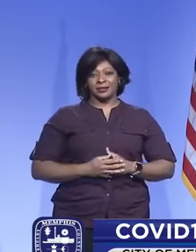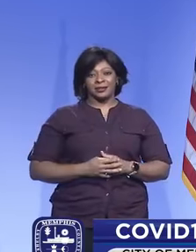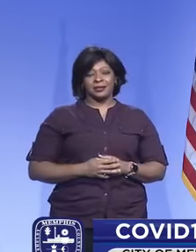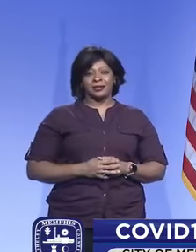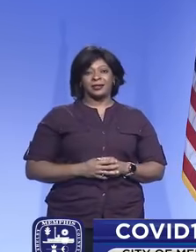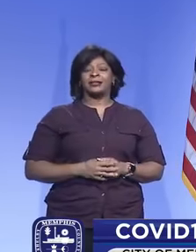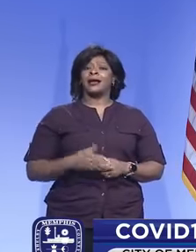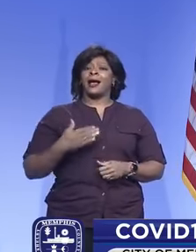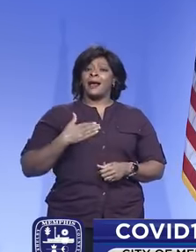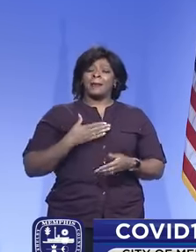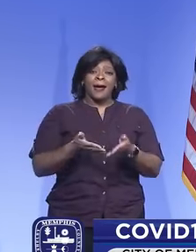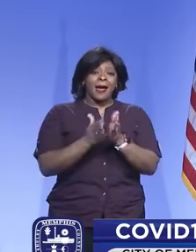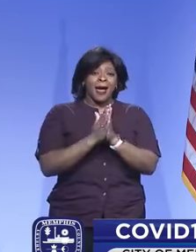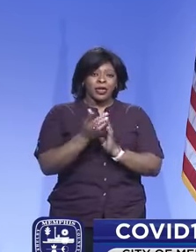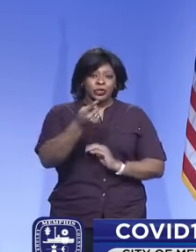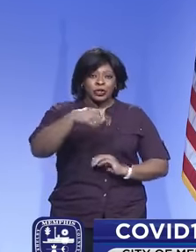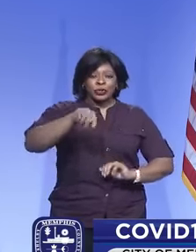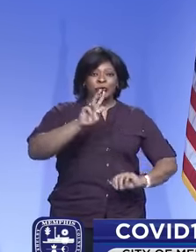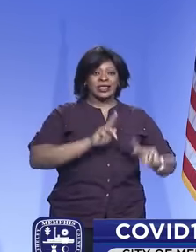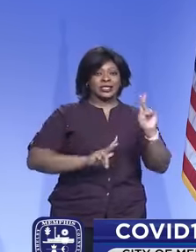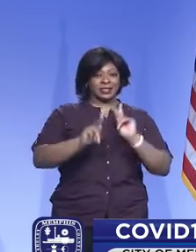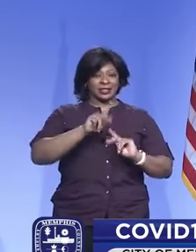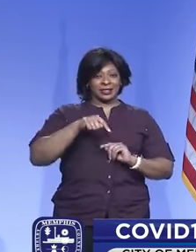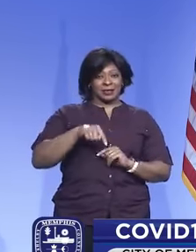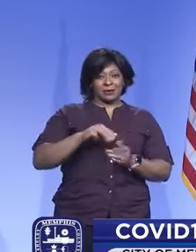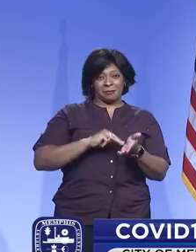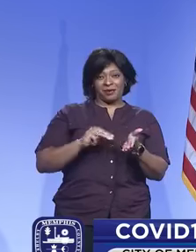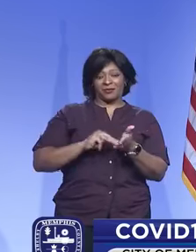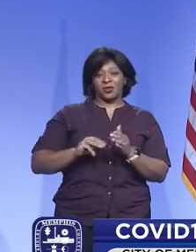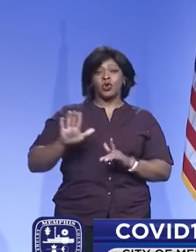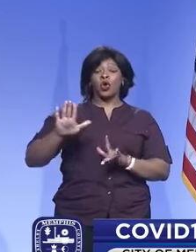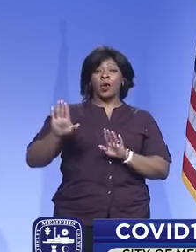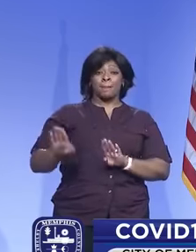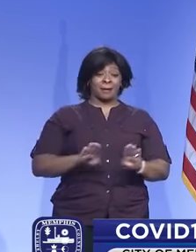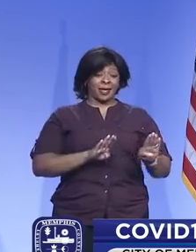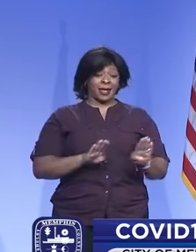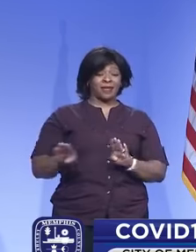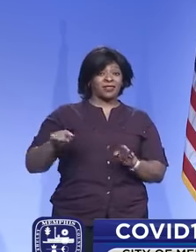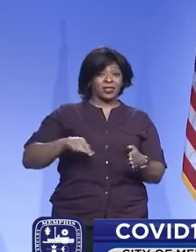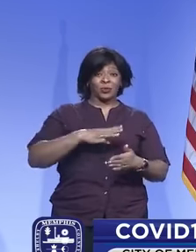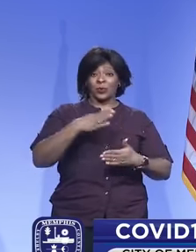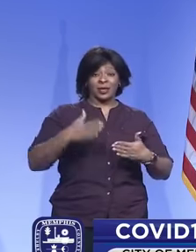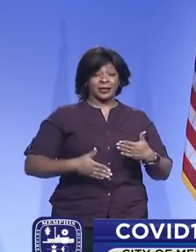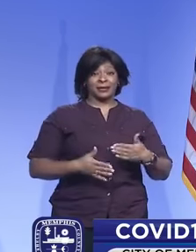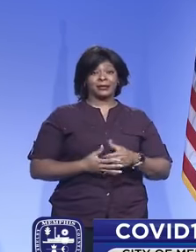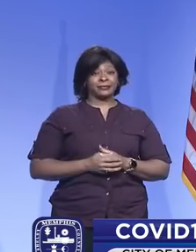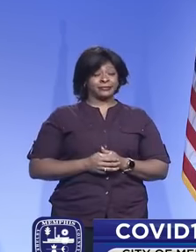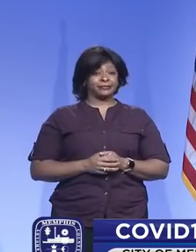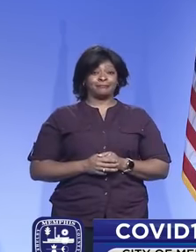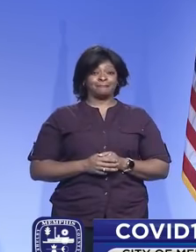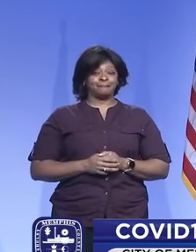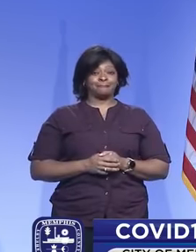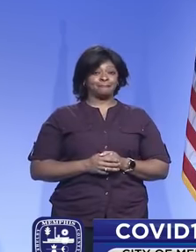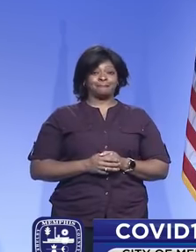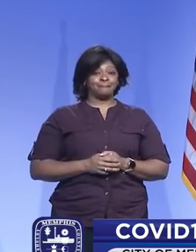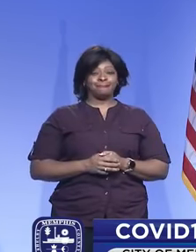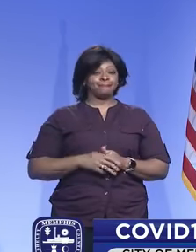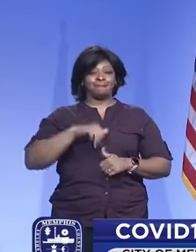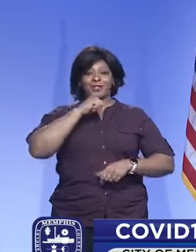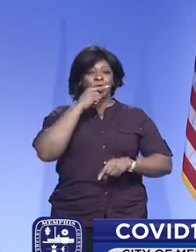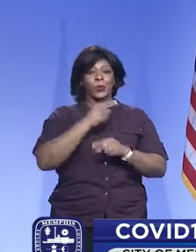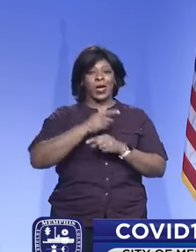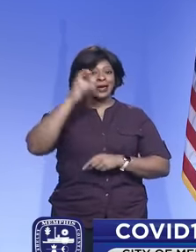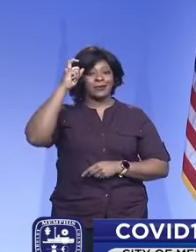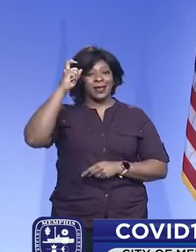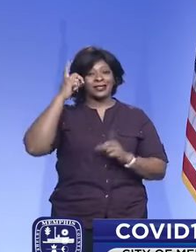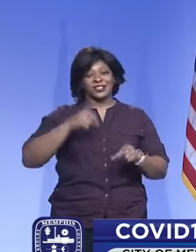So I'd ask you, fellow citizens, your behavior this weekend, was it the right thing to